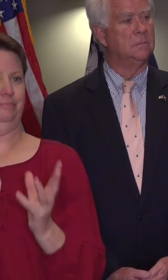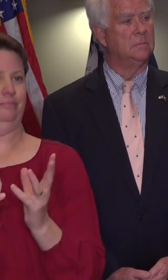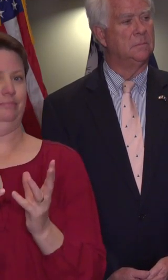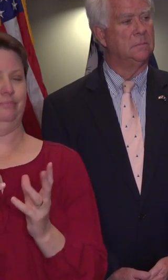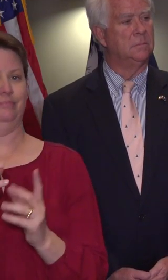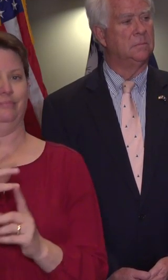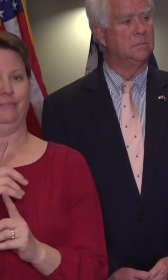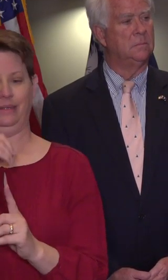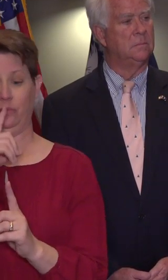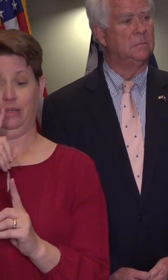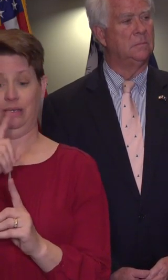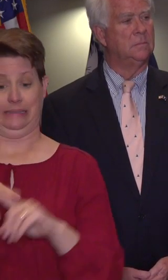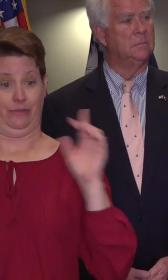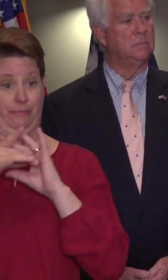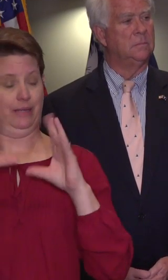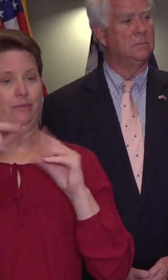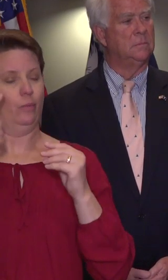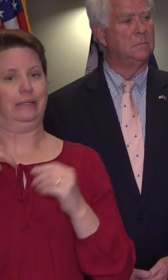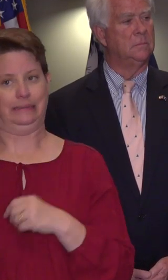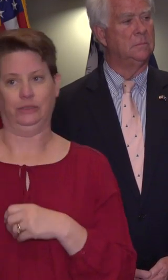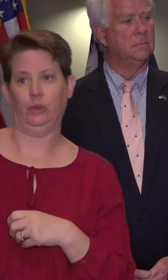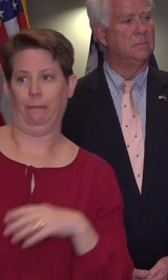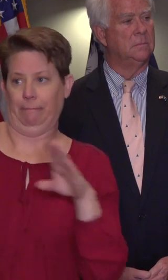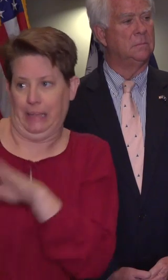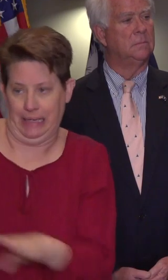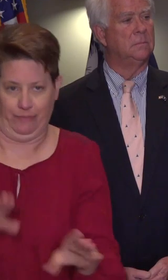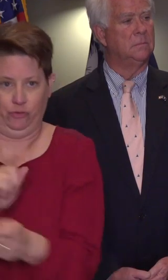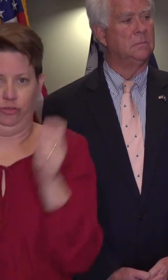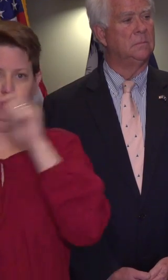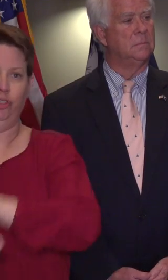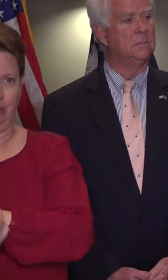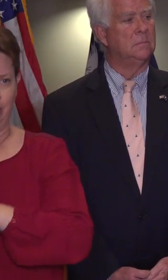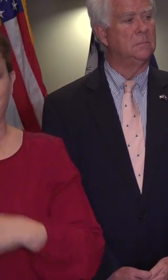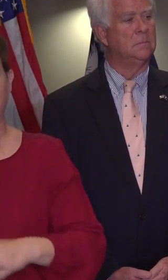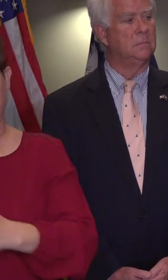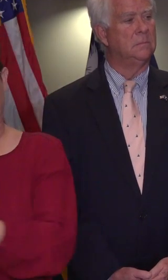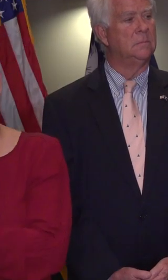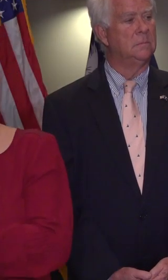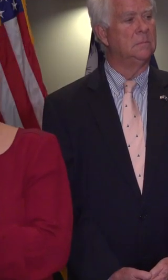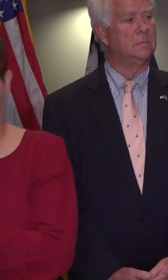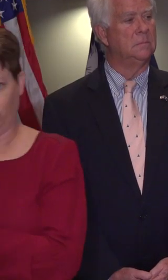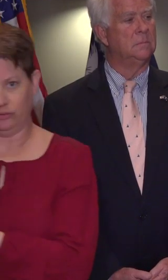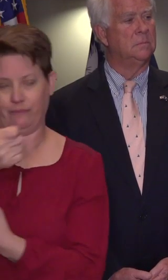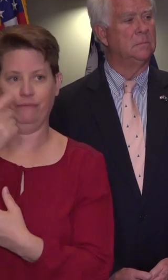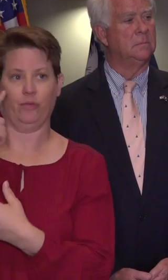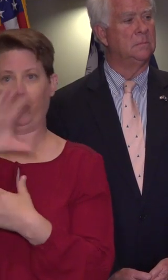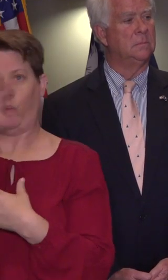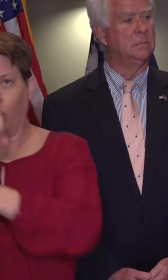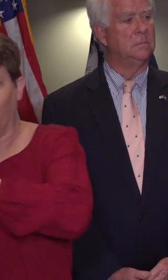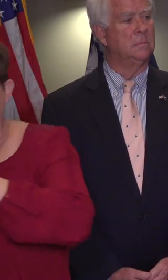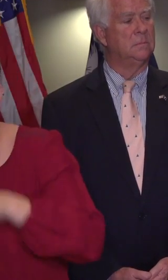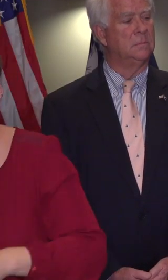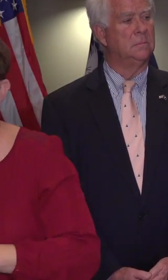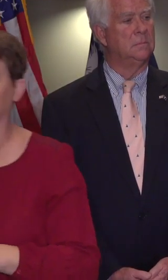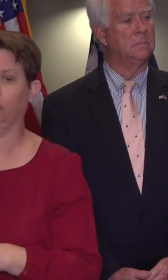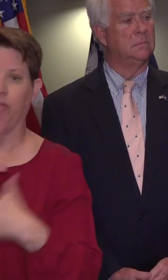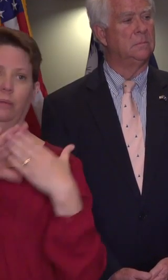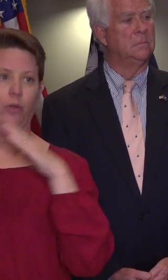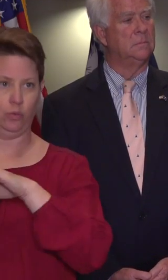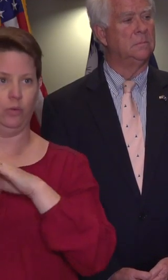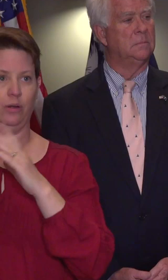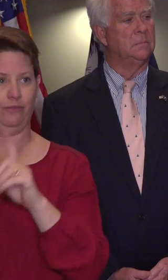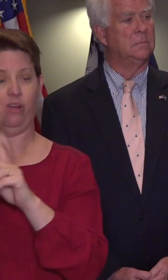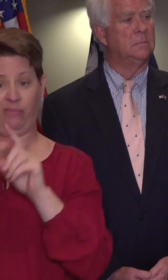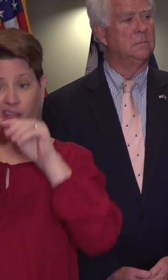message, but it's a behavior change so that people do take responsibility for protecting their coworkers and their community from